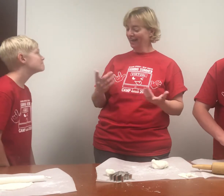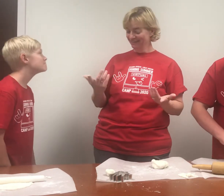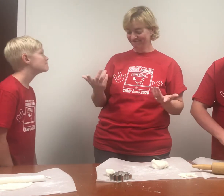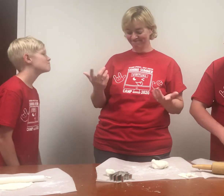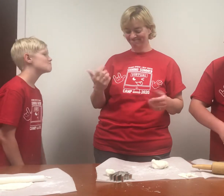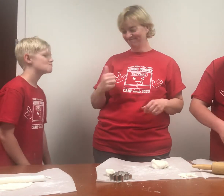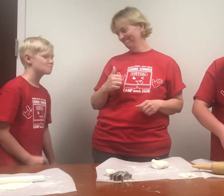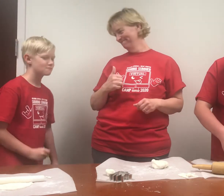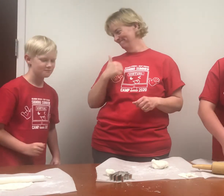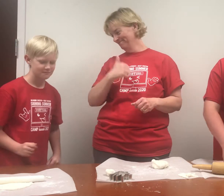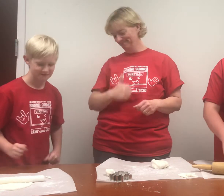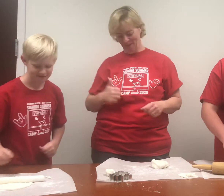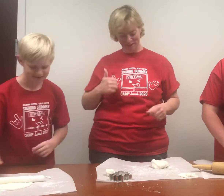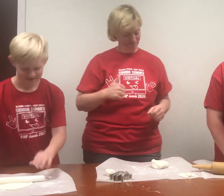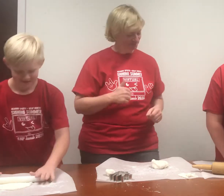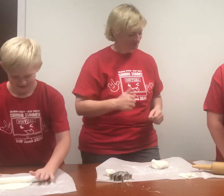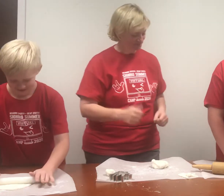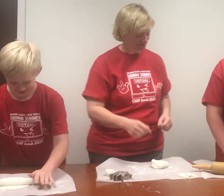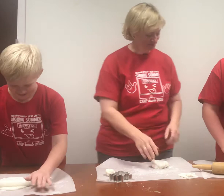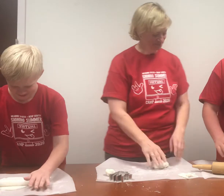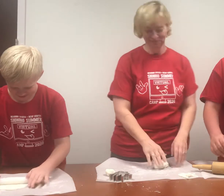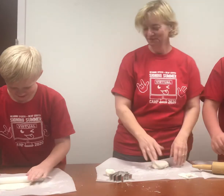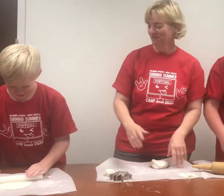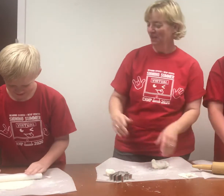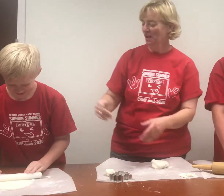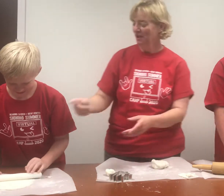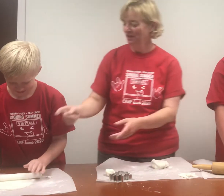again. Oh, I'm sorry. You'll have to start all over.